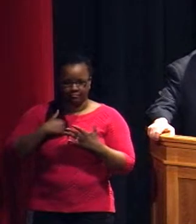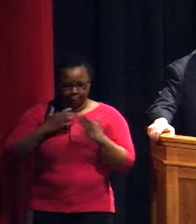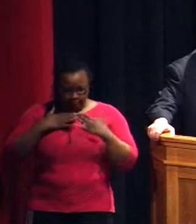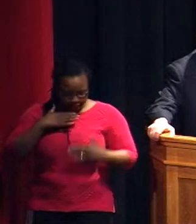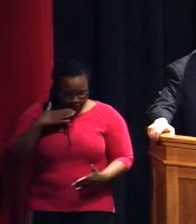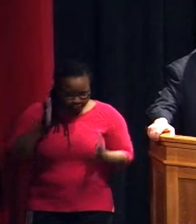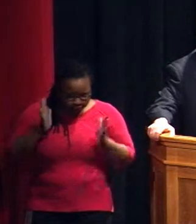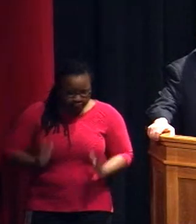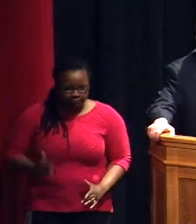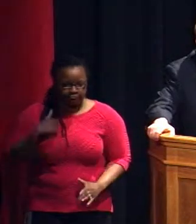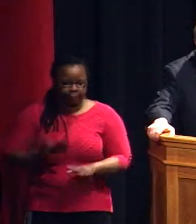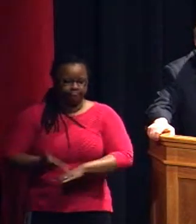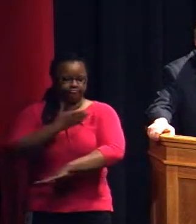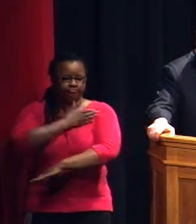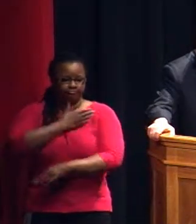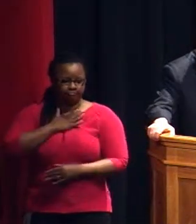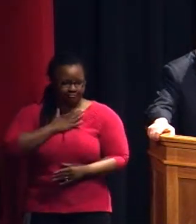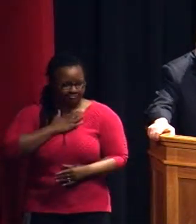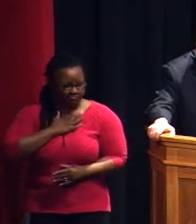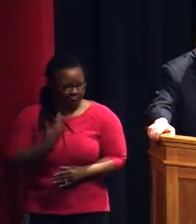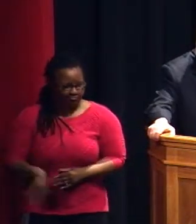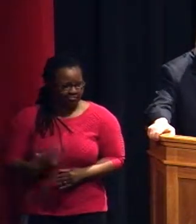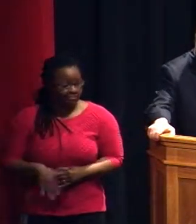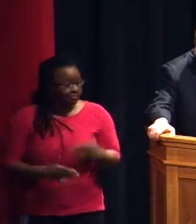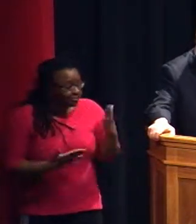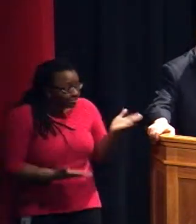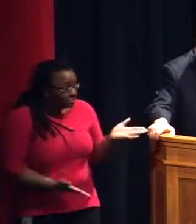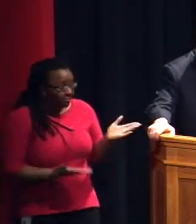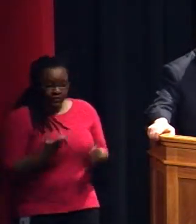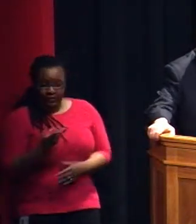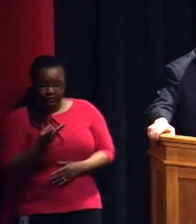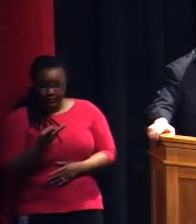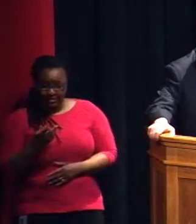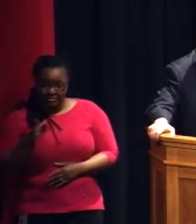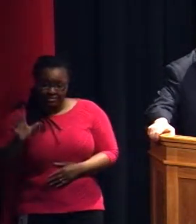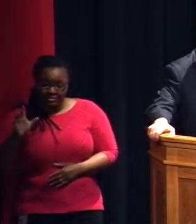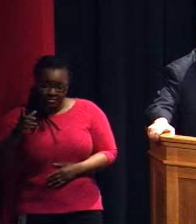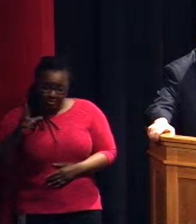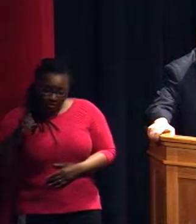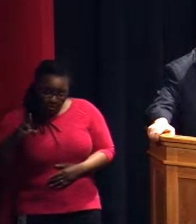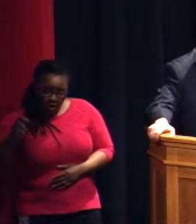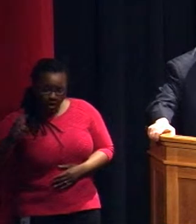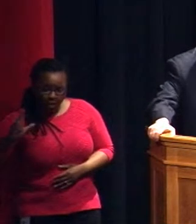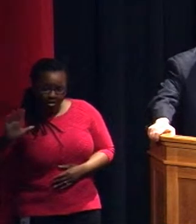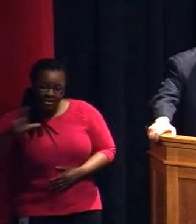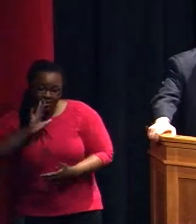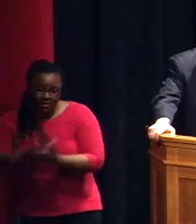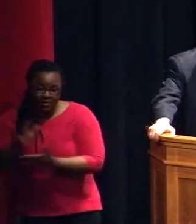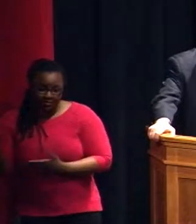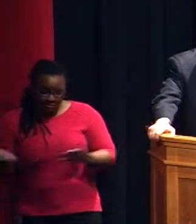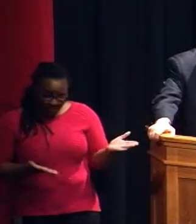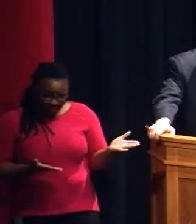Mr. Cardwell and his wife Jean, who is on stage this morning,